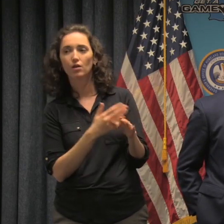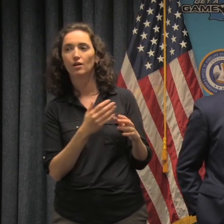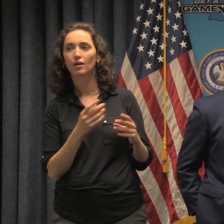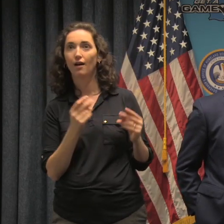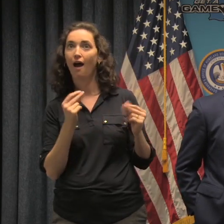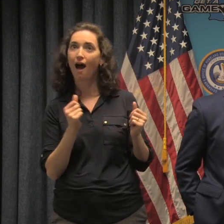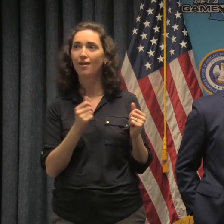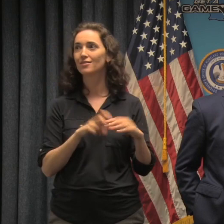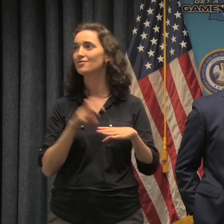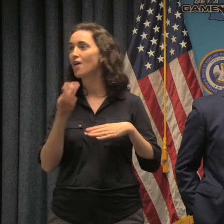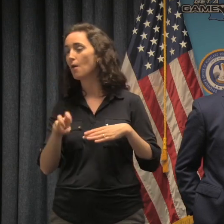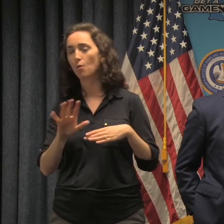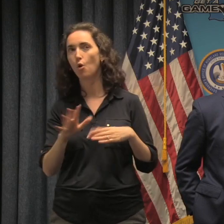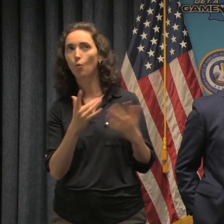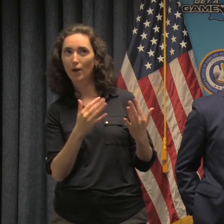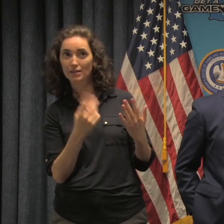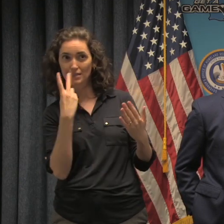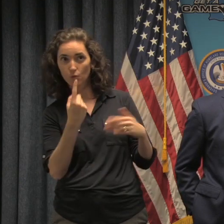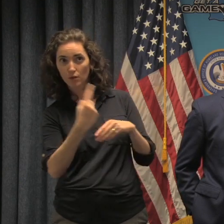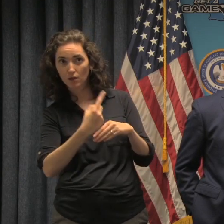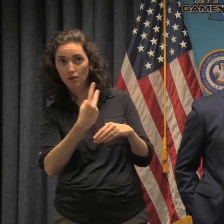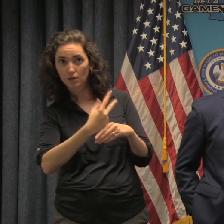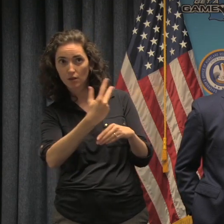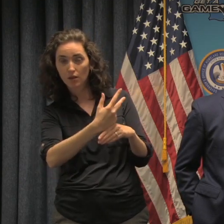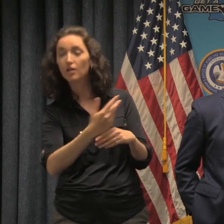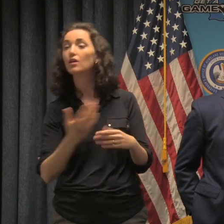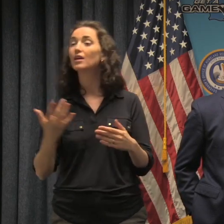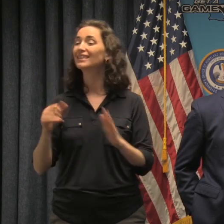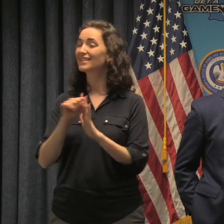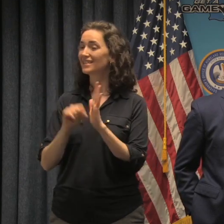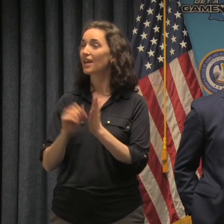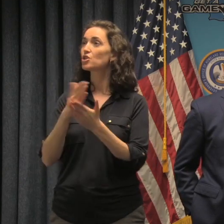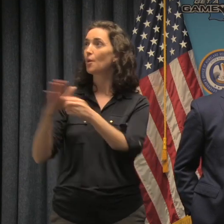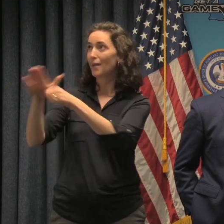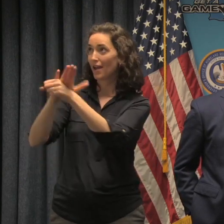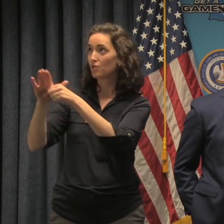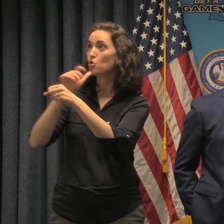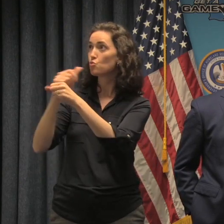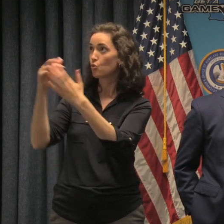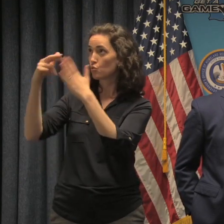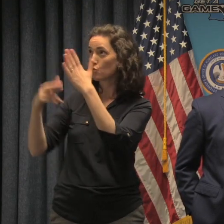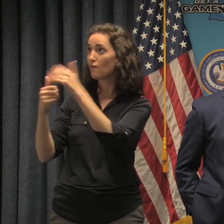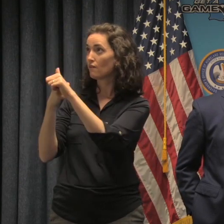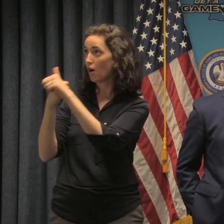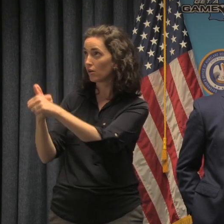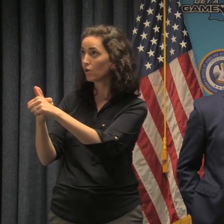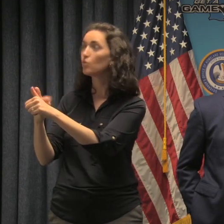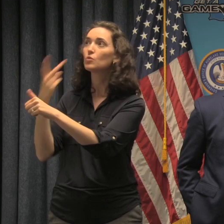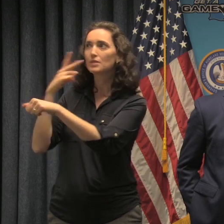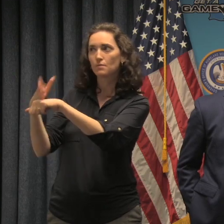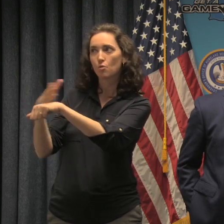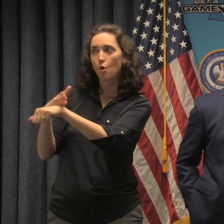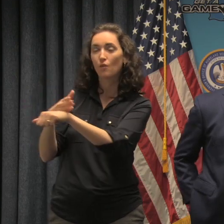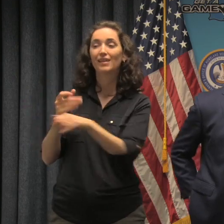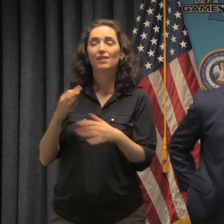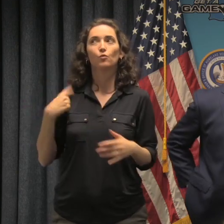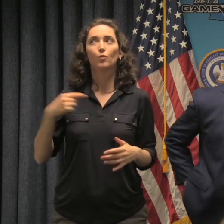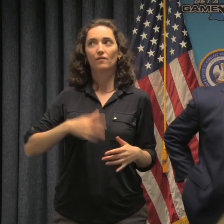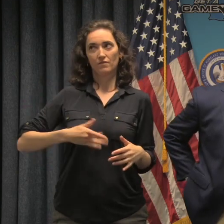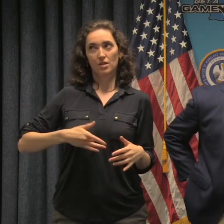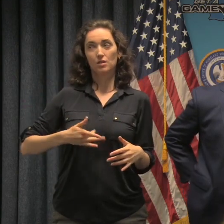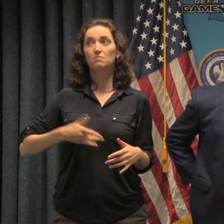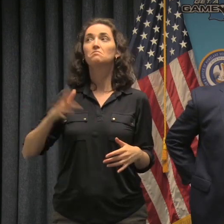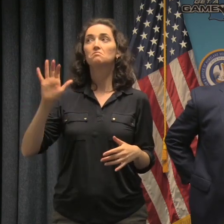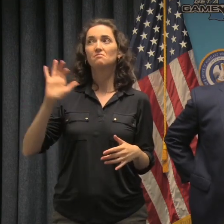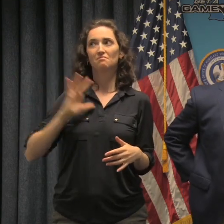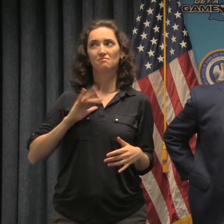that we're seeing some of that in areas across the state that are actually making these moves. And then as we feel that that's a credible enough move, we give that